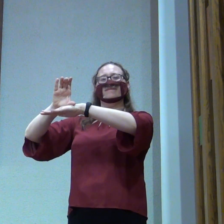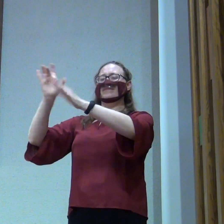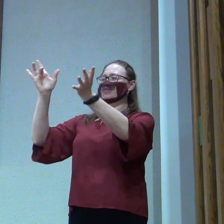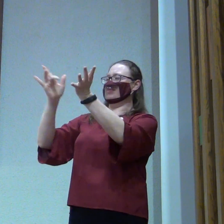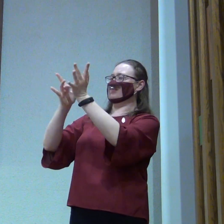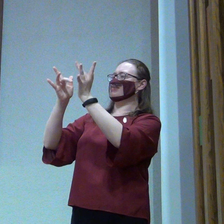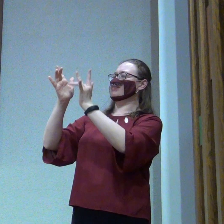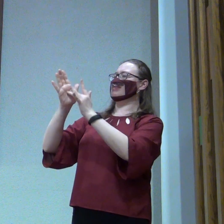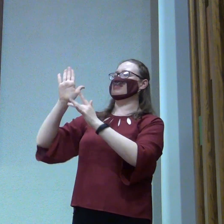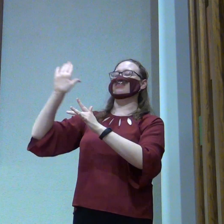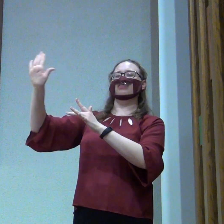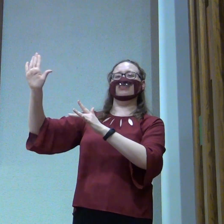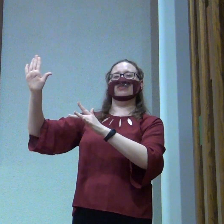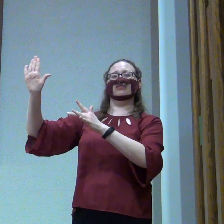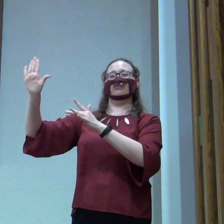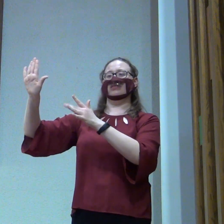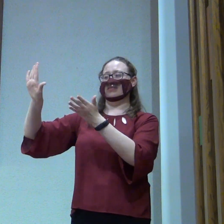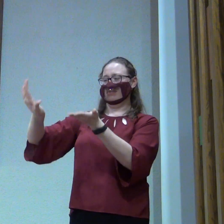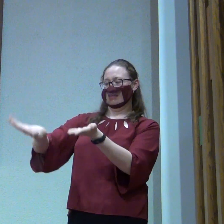Jesus' death served a purpose.